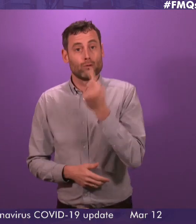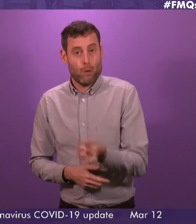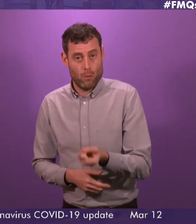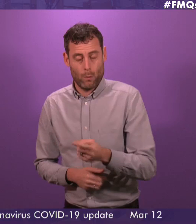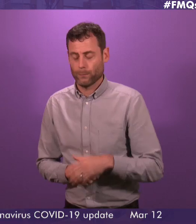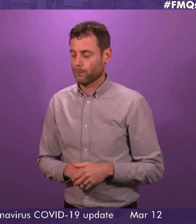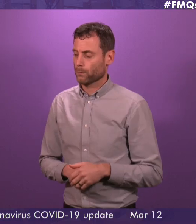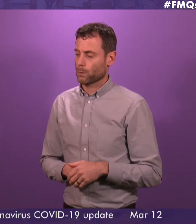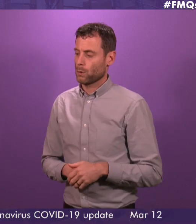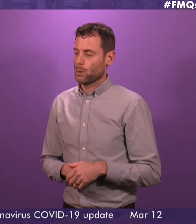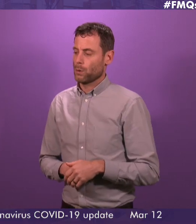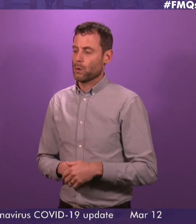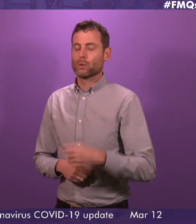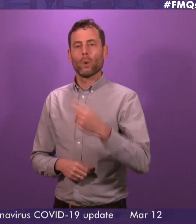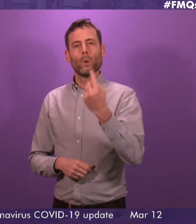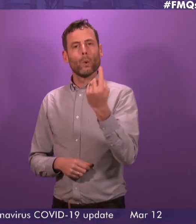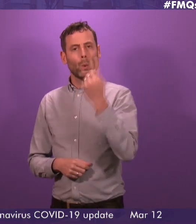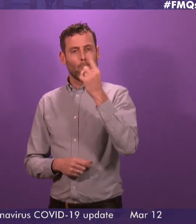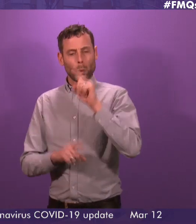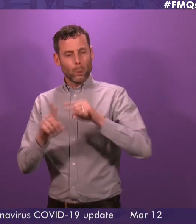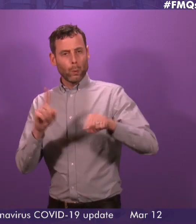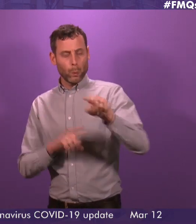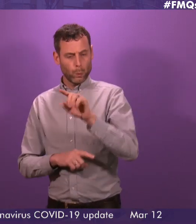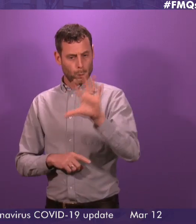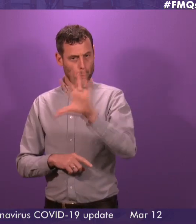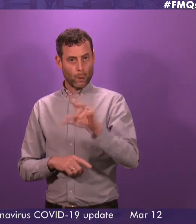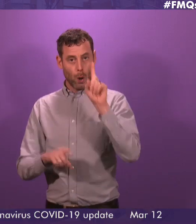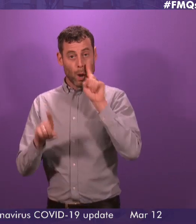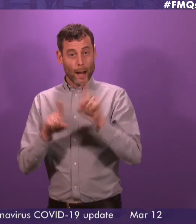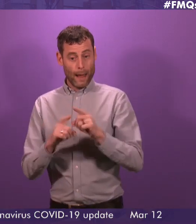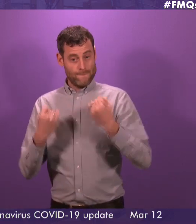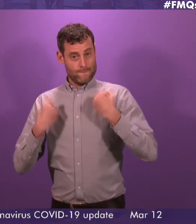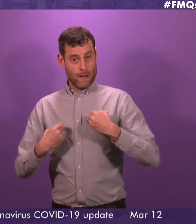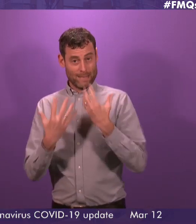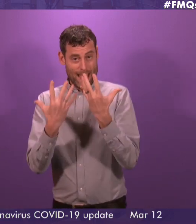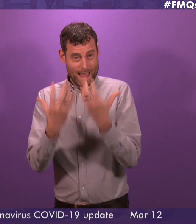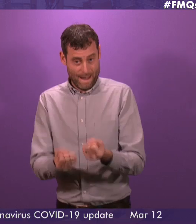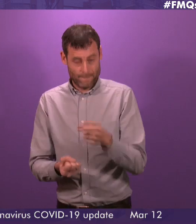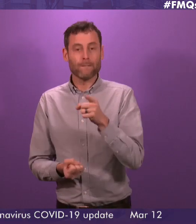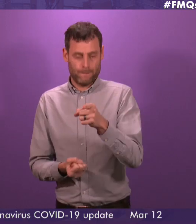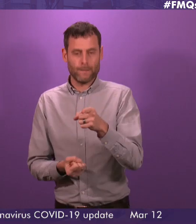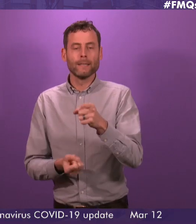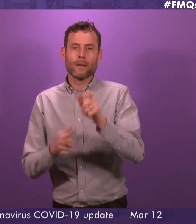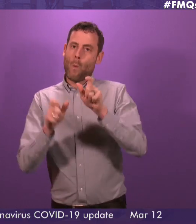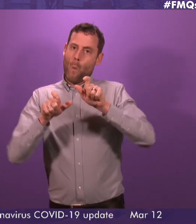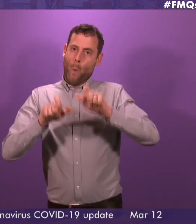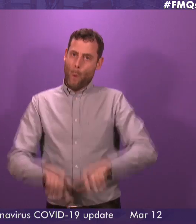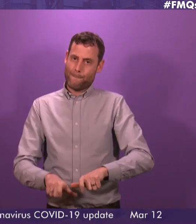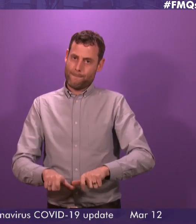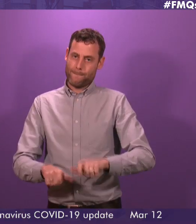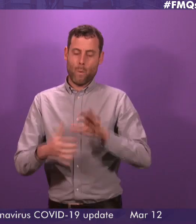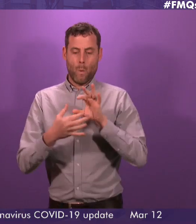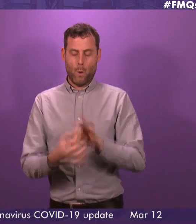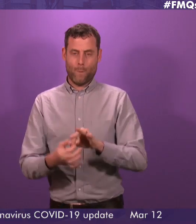those individuals who have symptoms indicative of coronavirus will be asked to stay at home for a period of